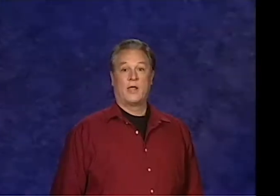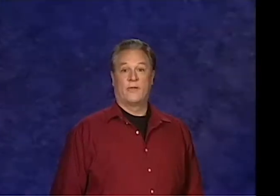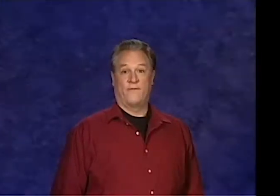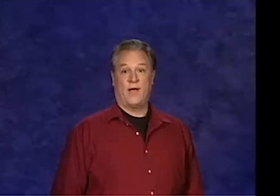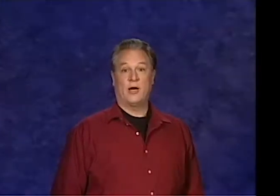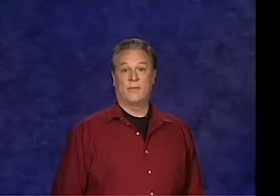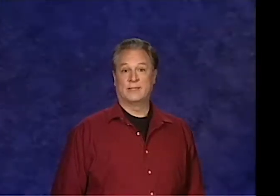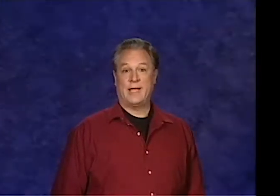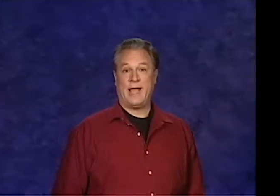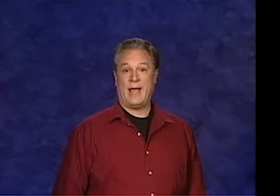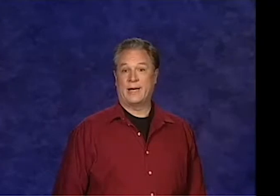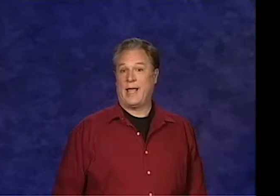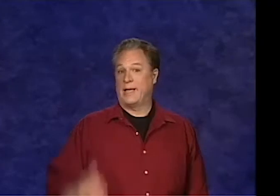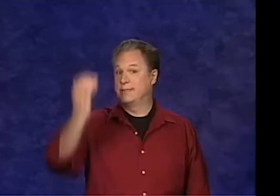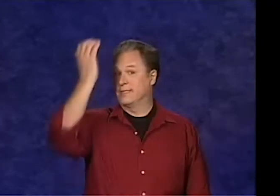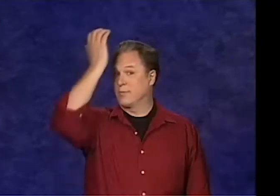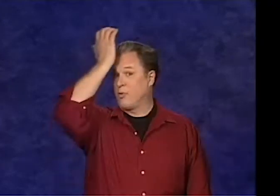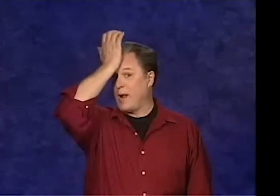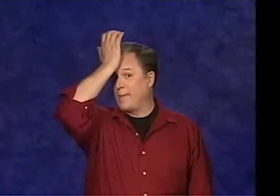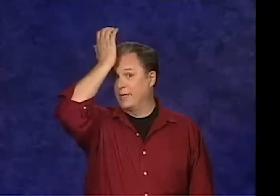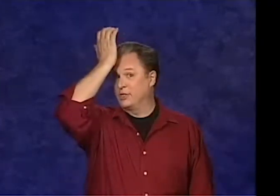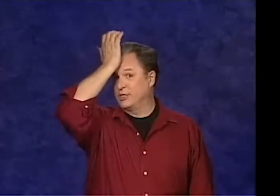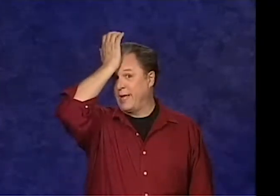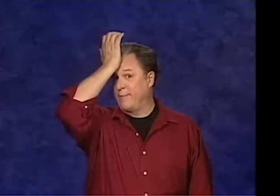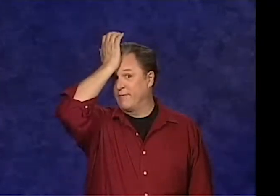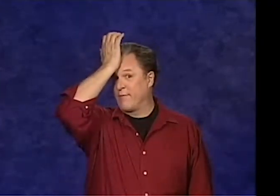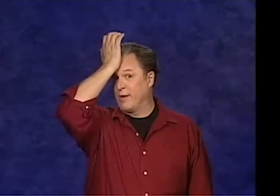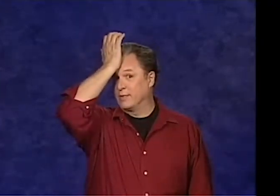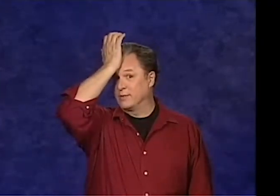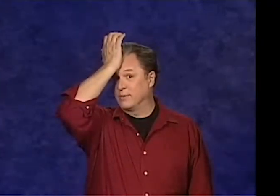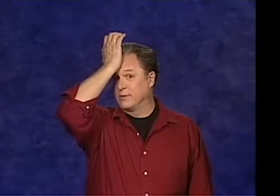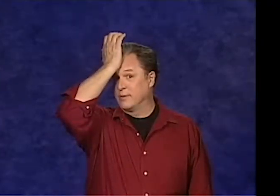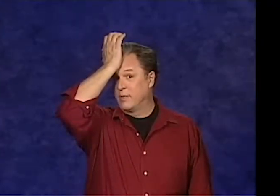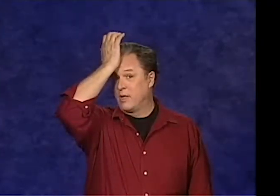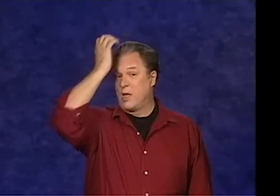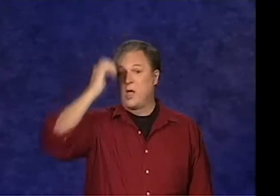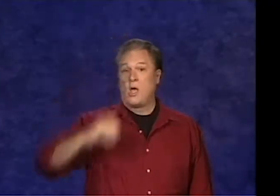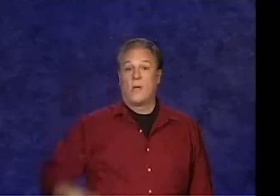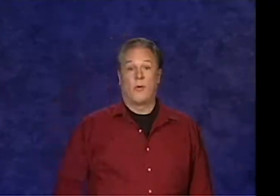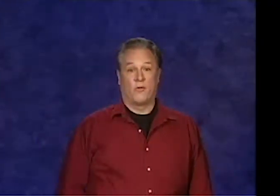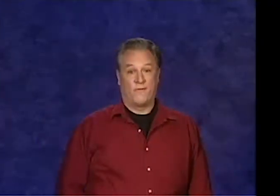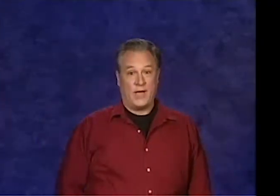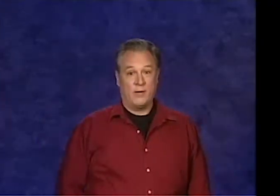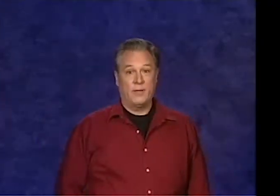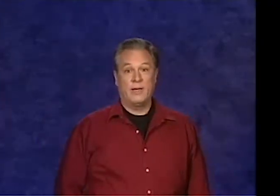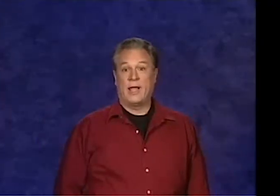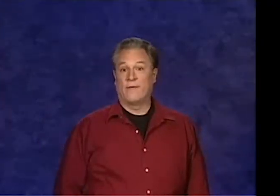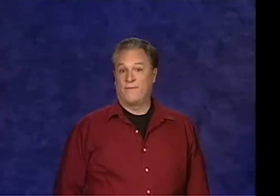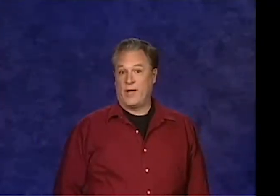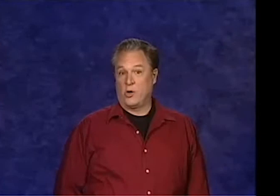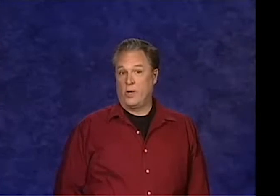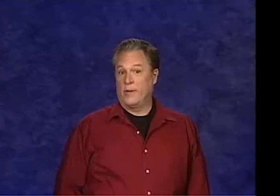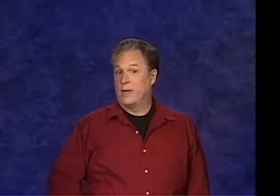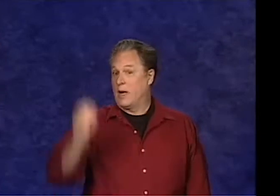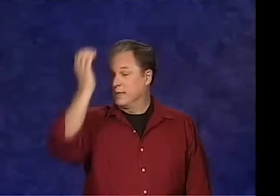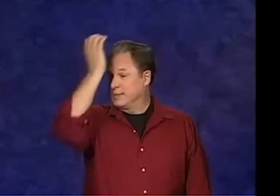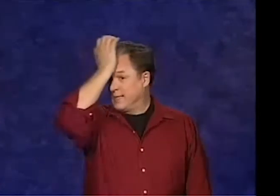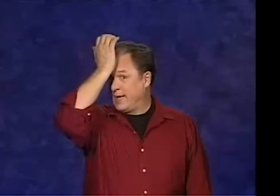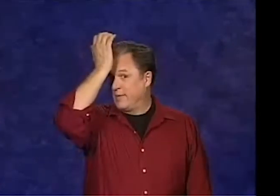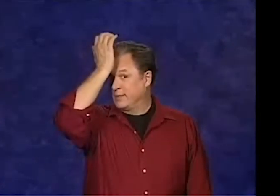The fireman's hat has this prominent shape in front. Both firemen and firewomen are signed the